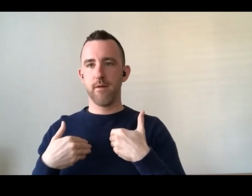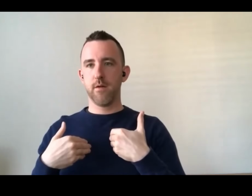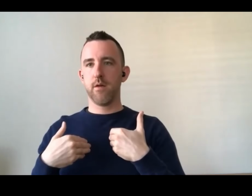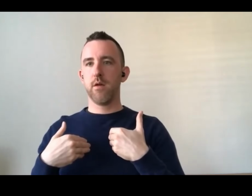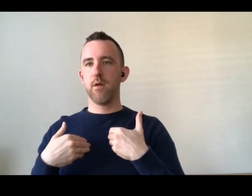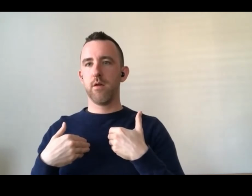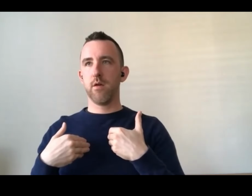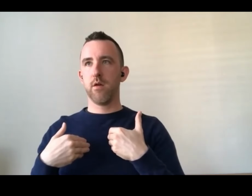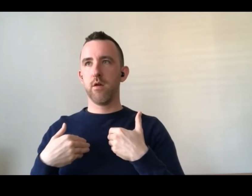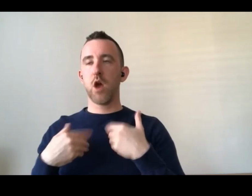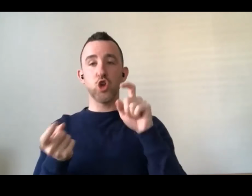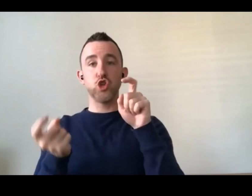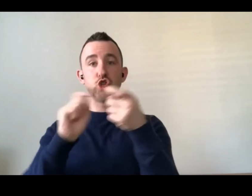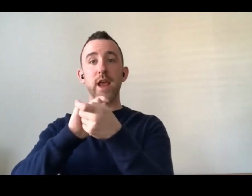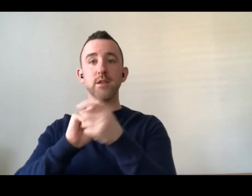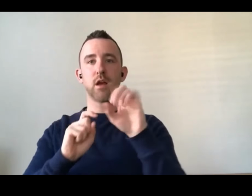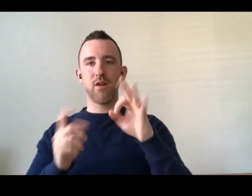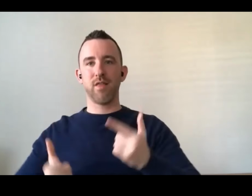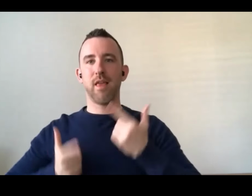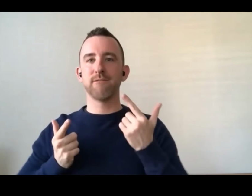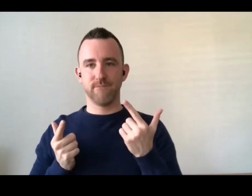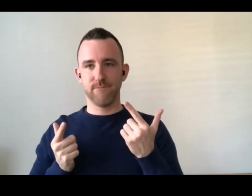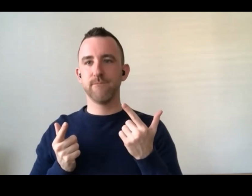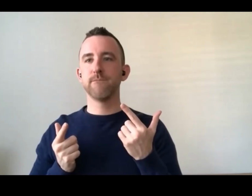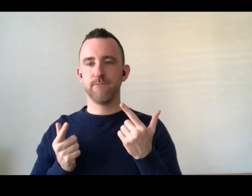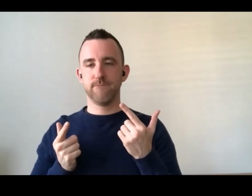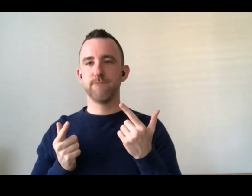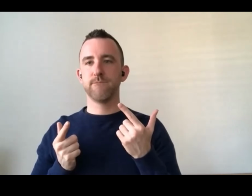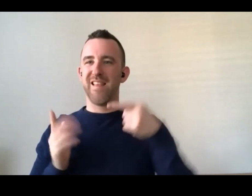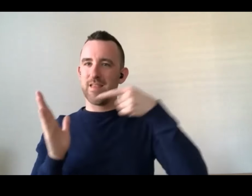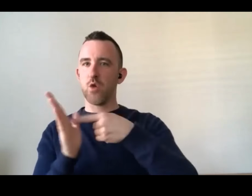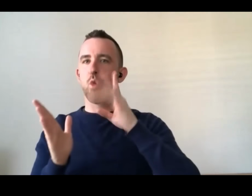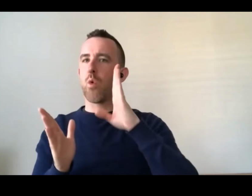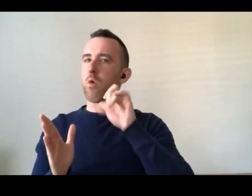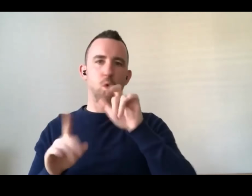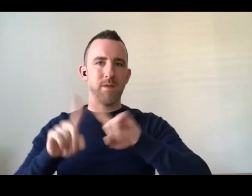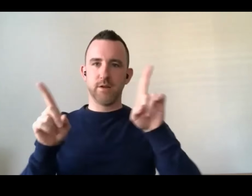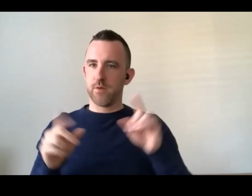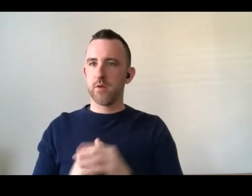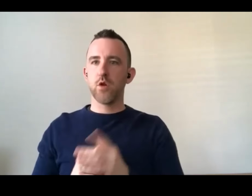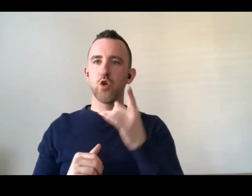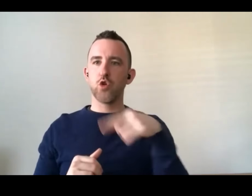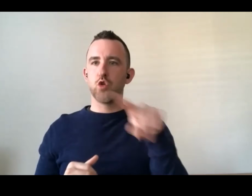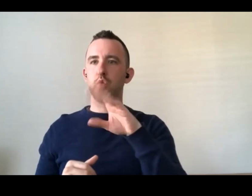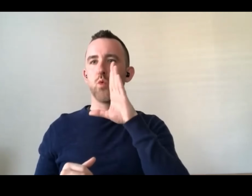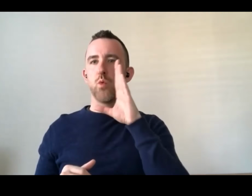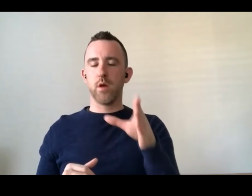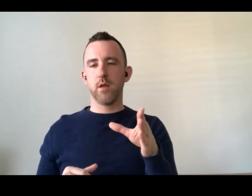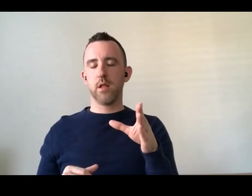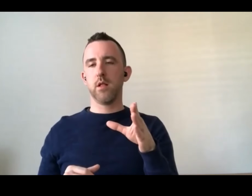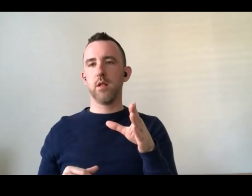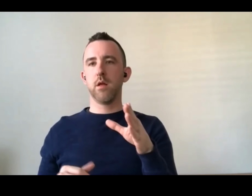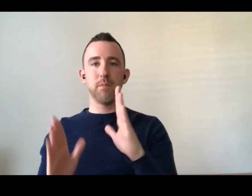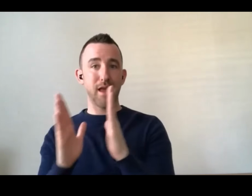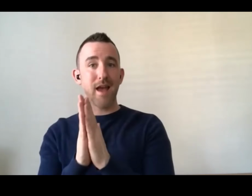Change Life, and you've changed many lives. This one will be no different. You will be asked